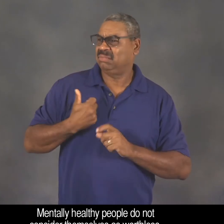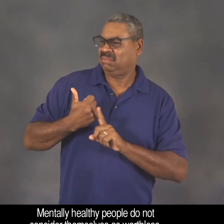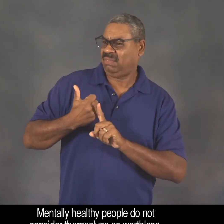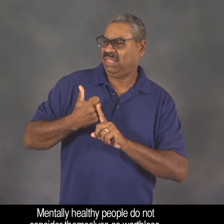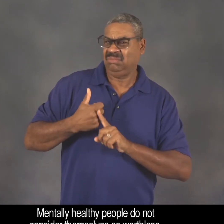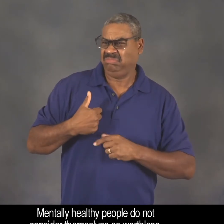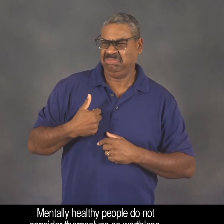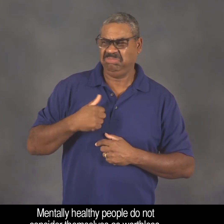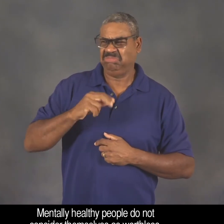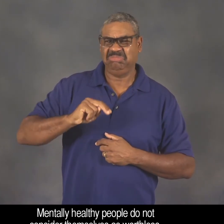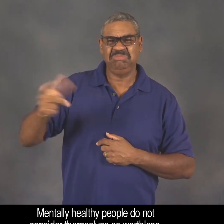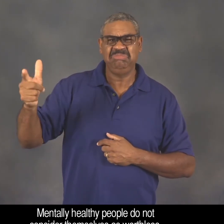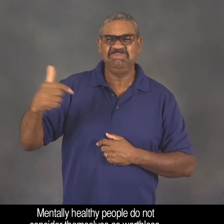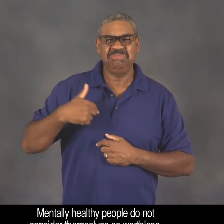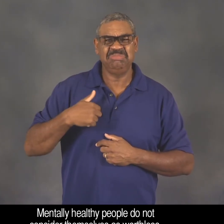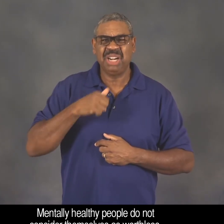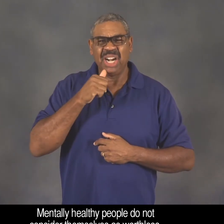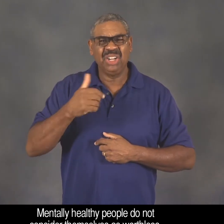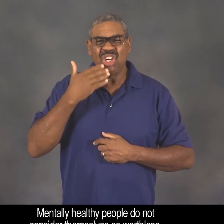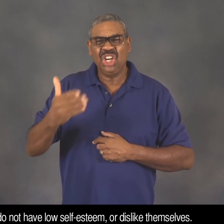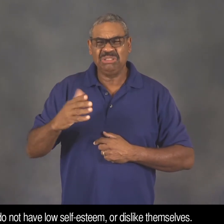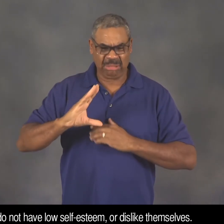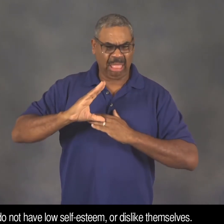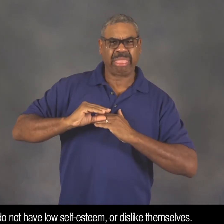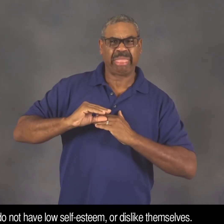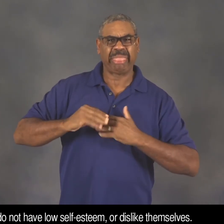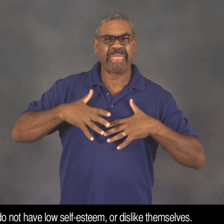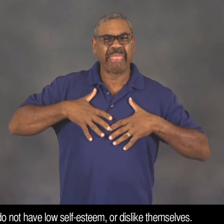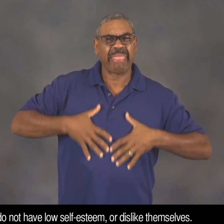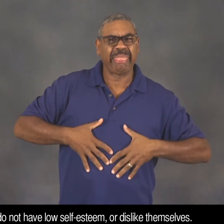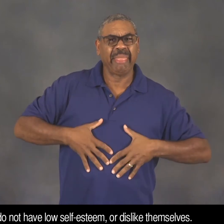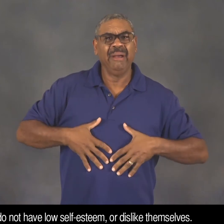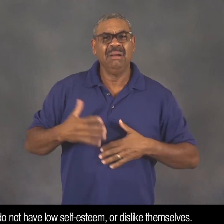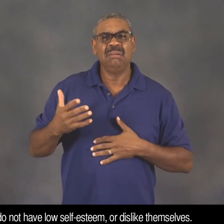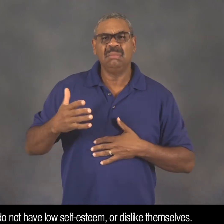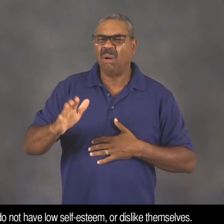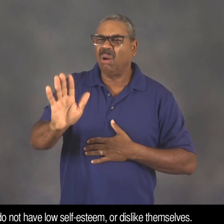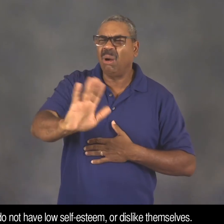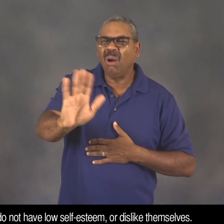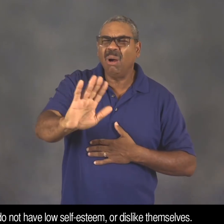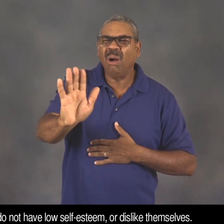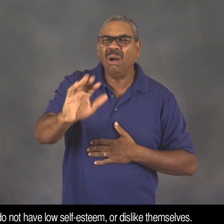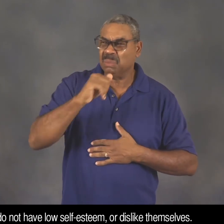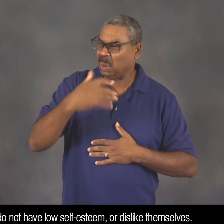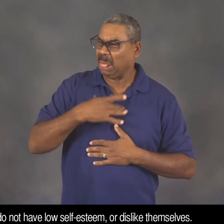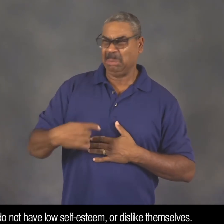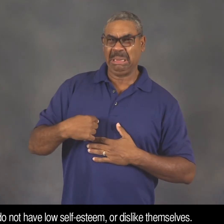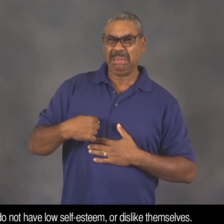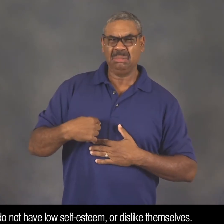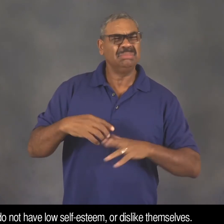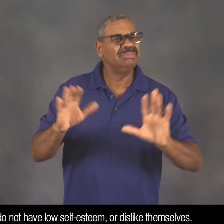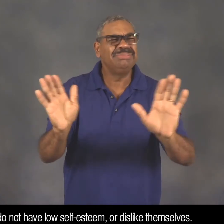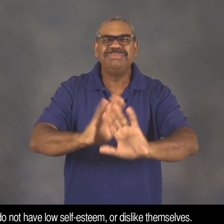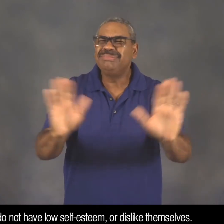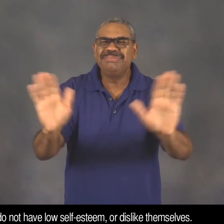people do not consider themselves as worthless, do not have low self-esteem, or dislike